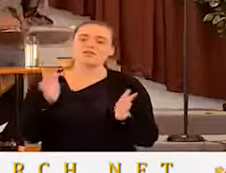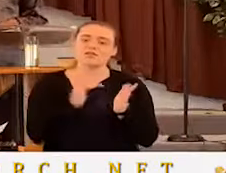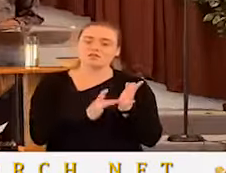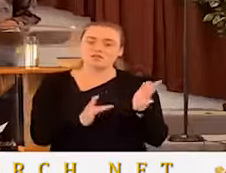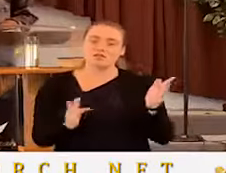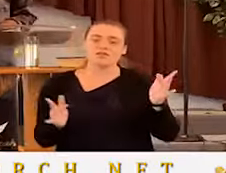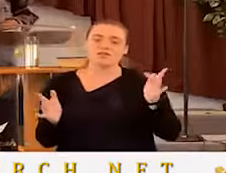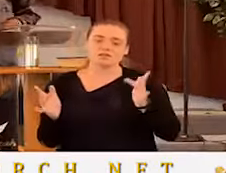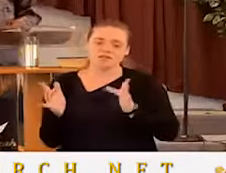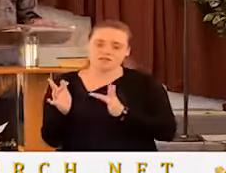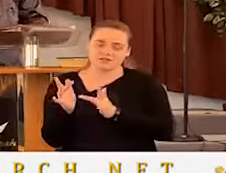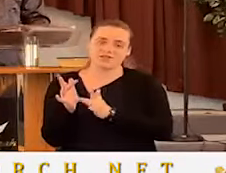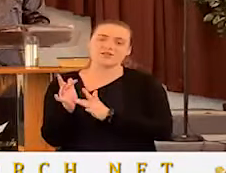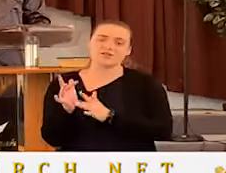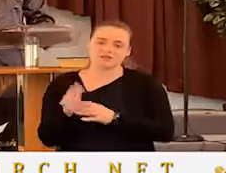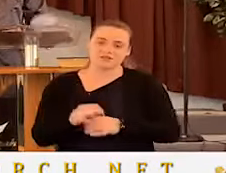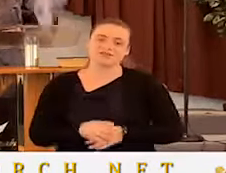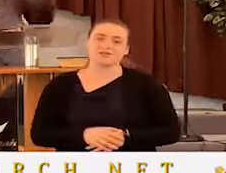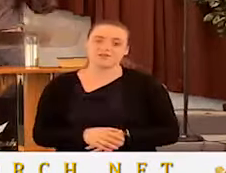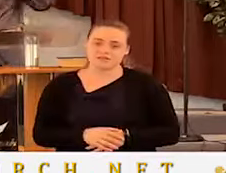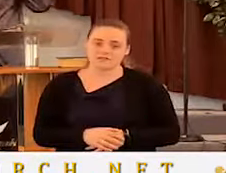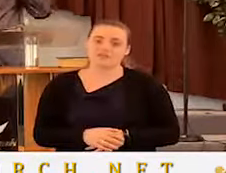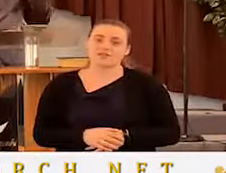Jesus. Jesus.